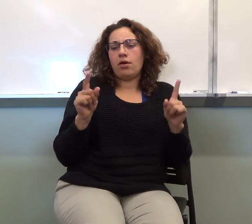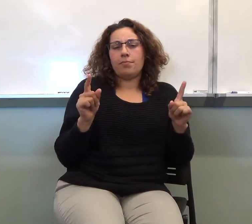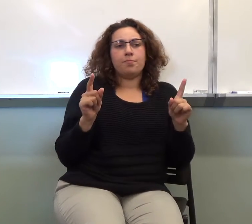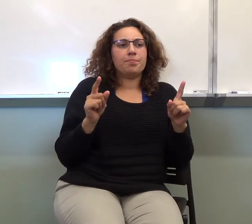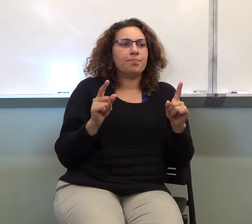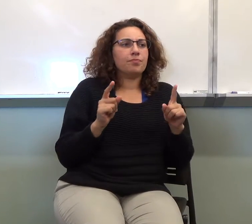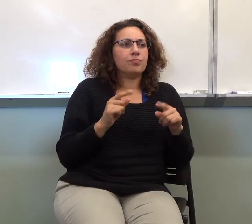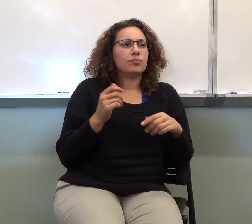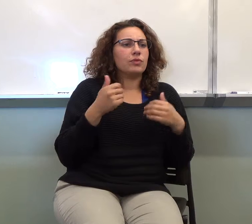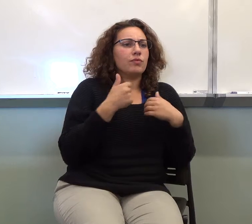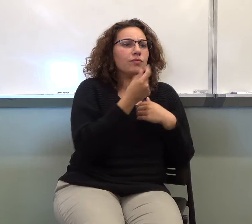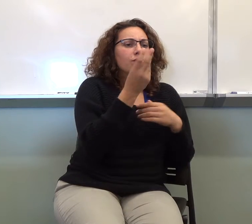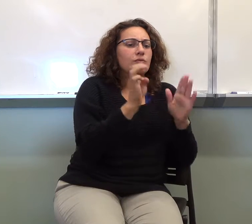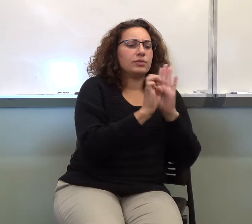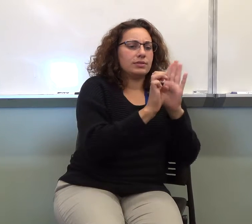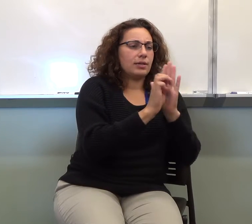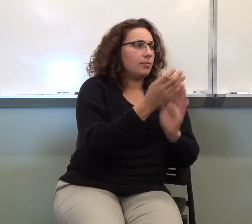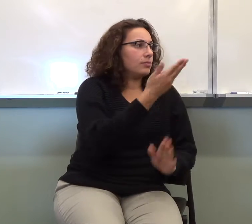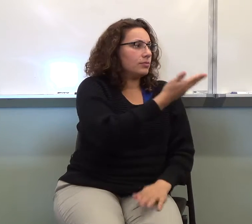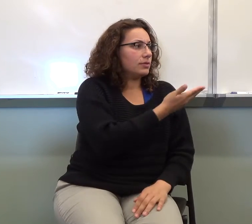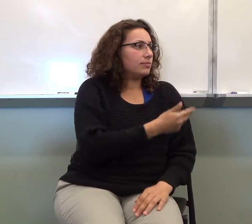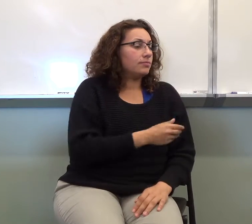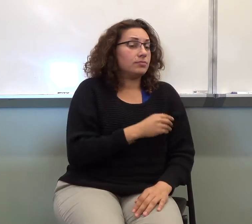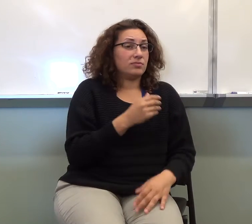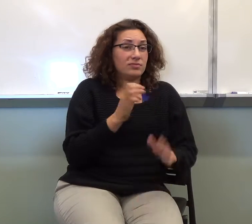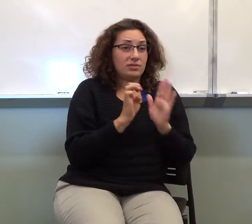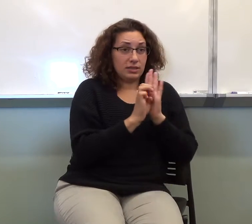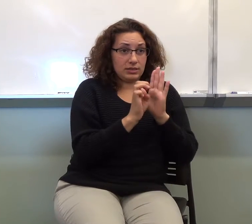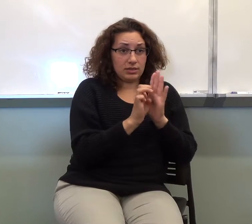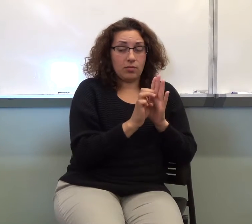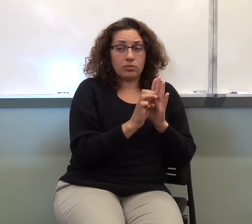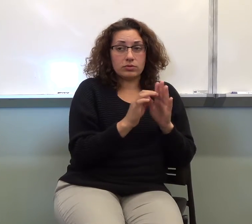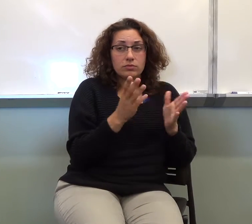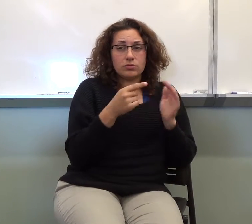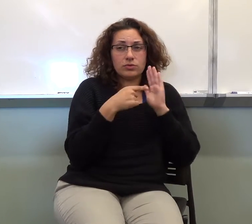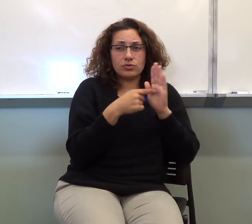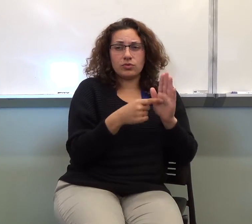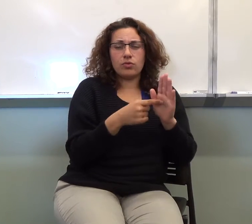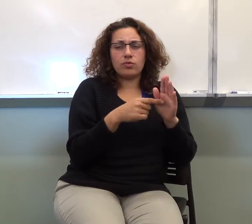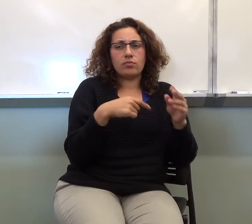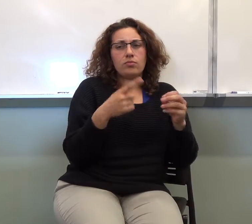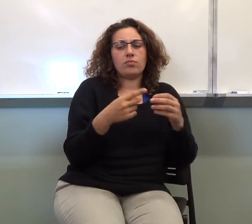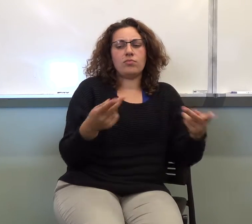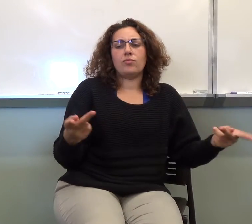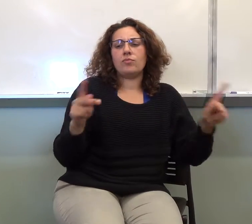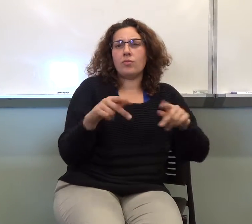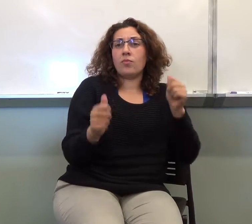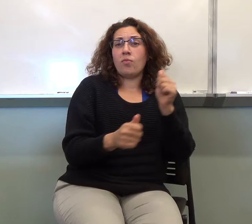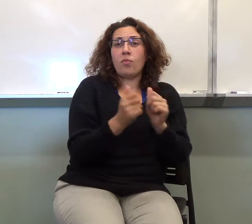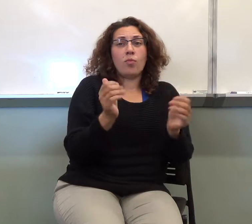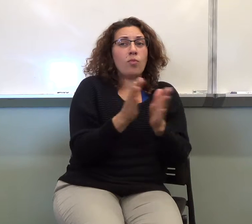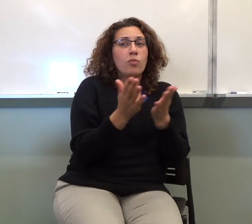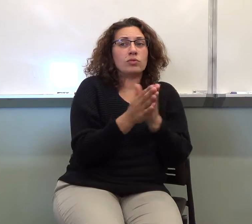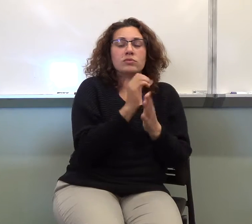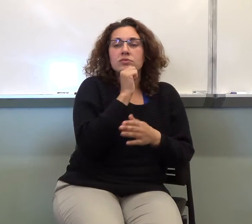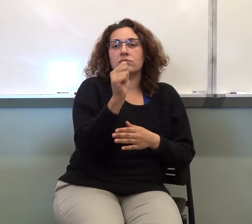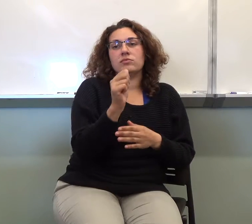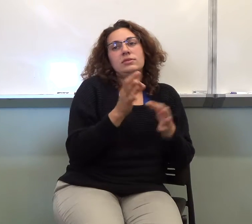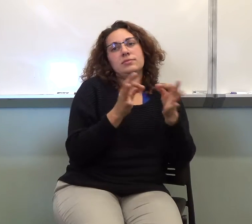here. And because of these examples, I want to point out something about probability that most books do not, and most people don't